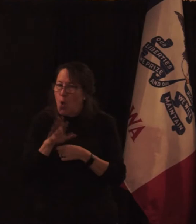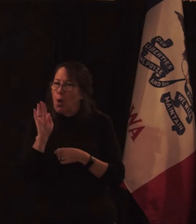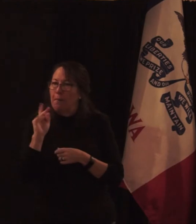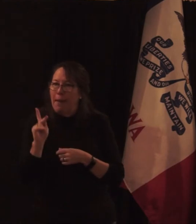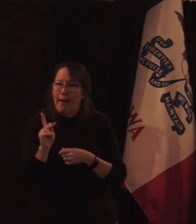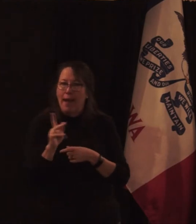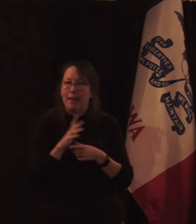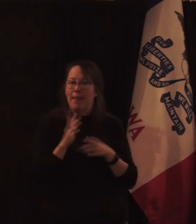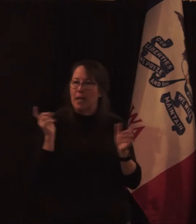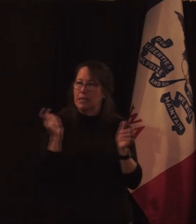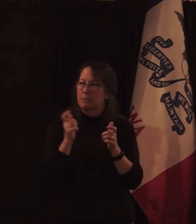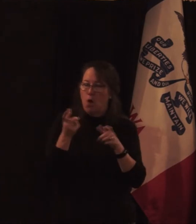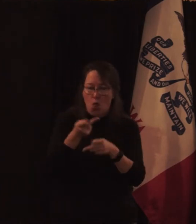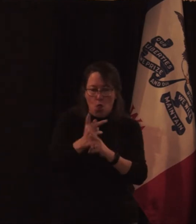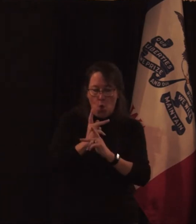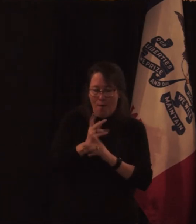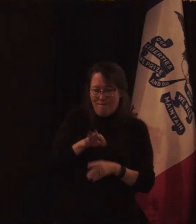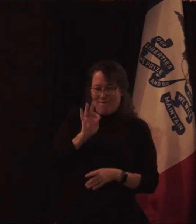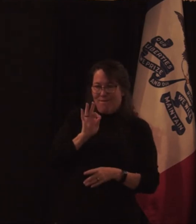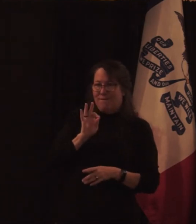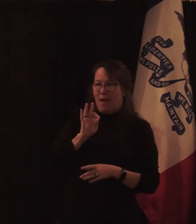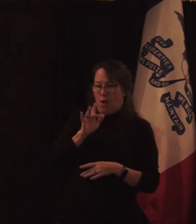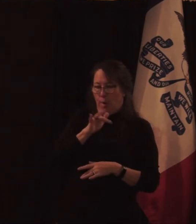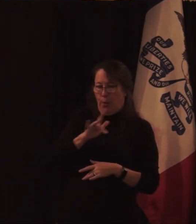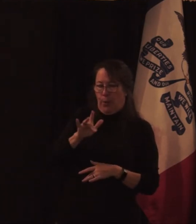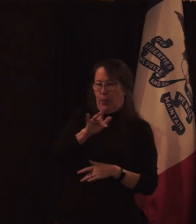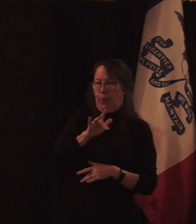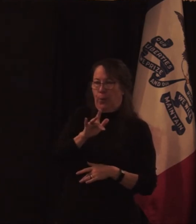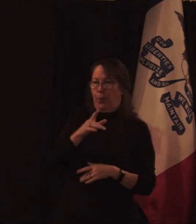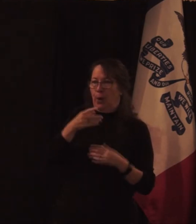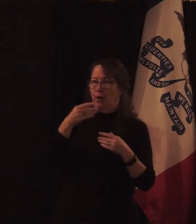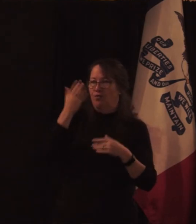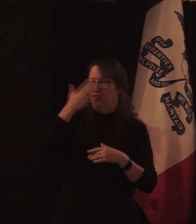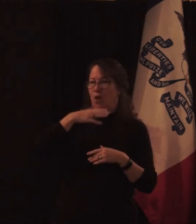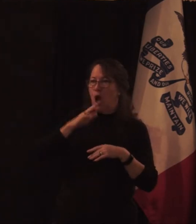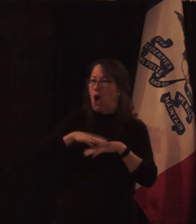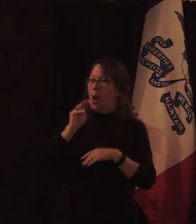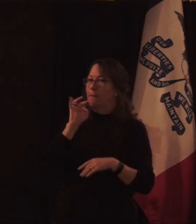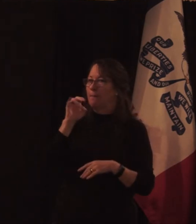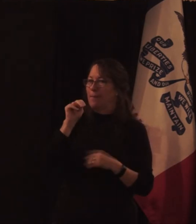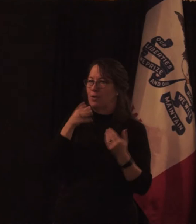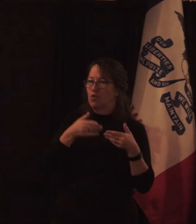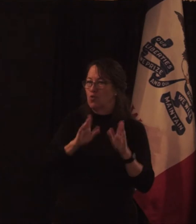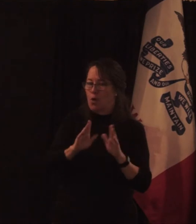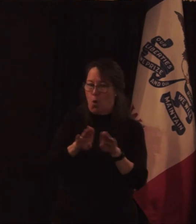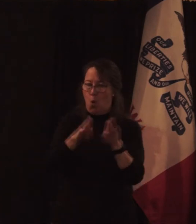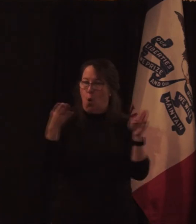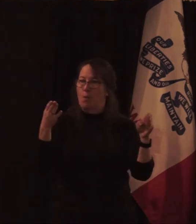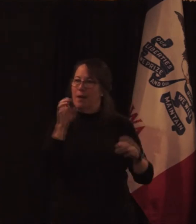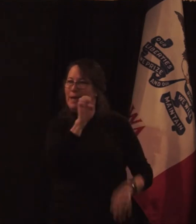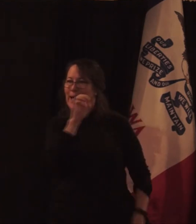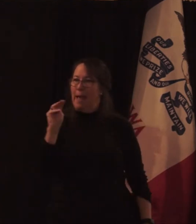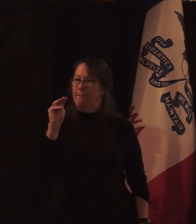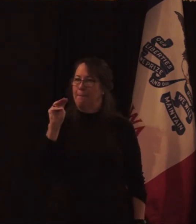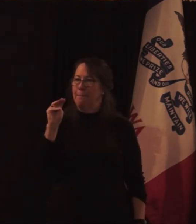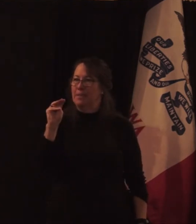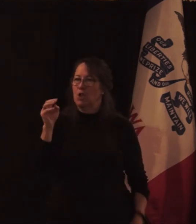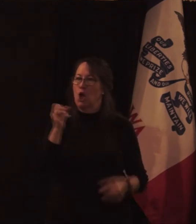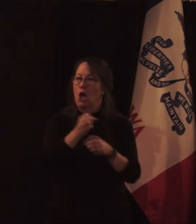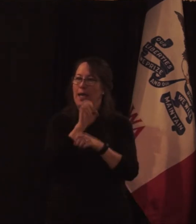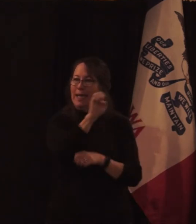her parents, they got a small loan. They found a vacant storefront on Main Street, and they opened M's Coffee